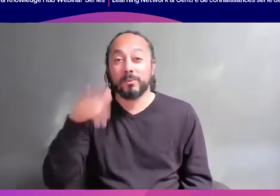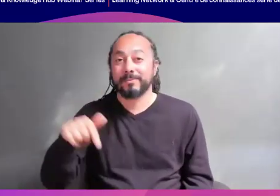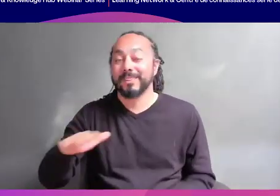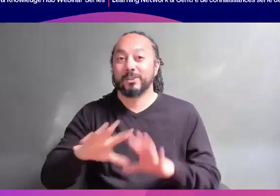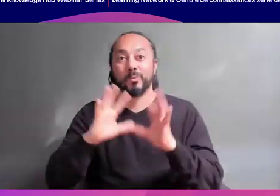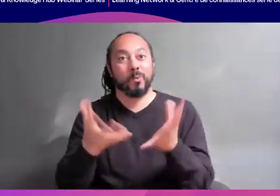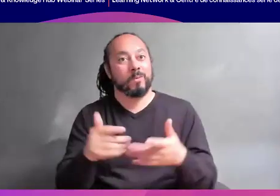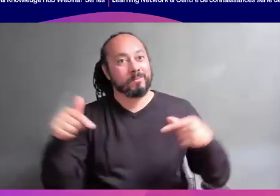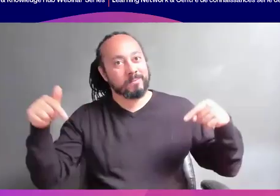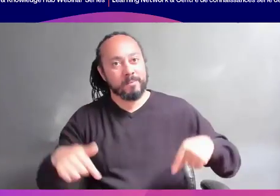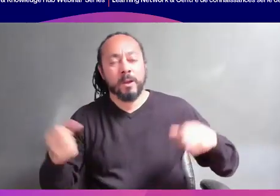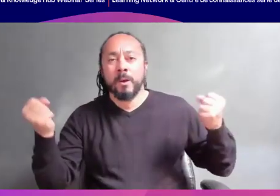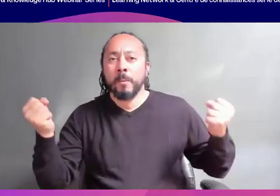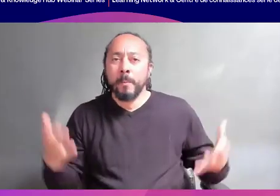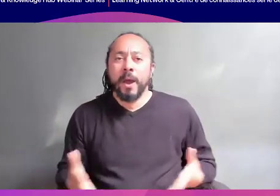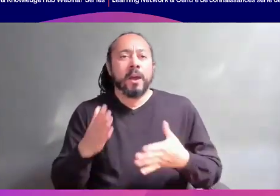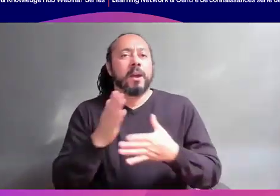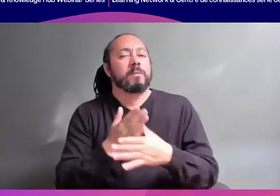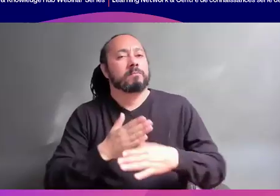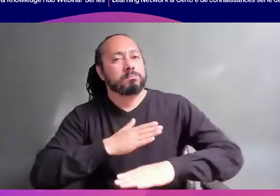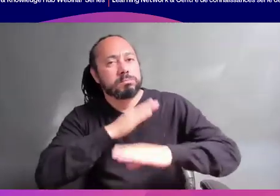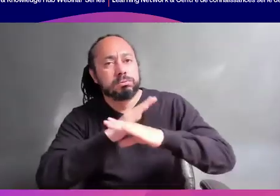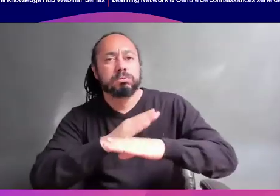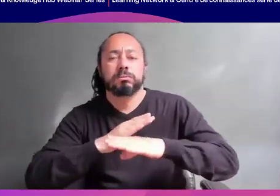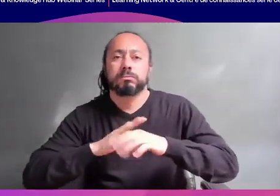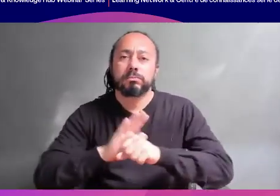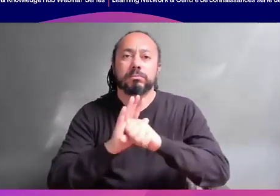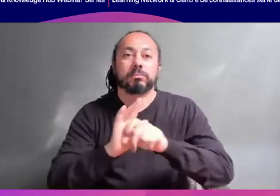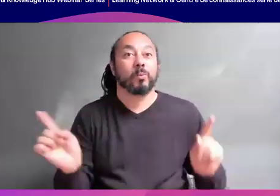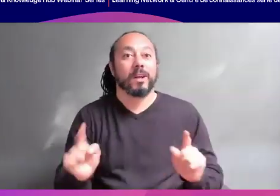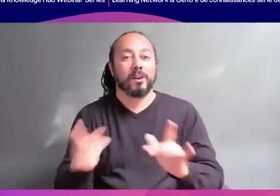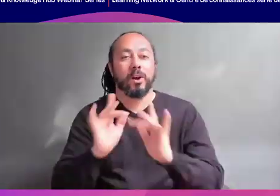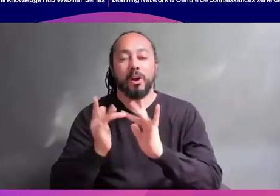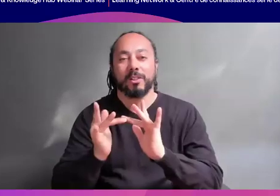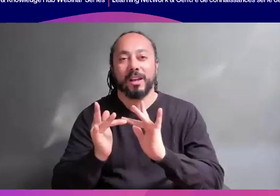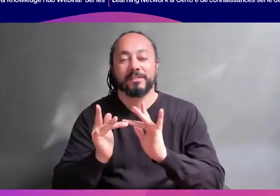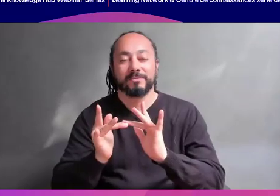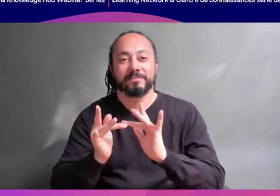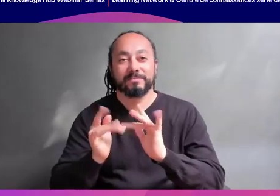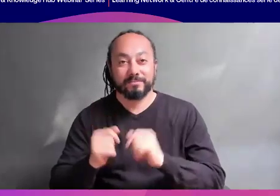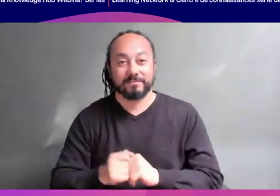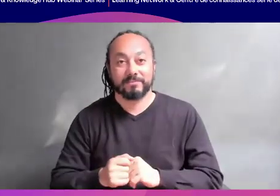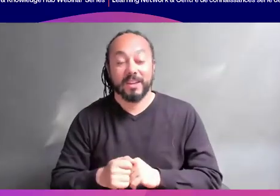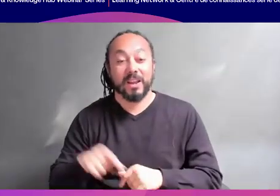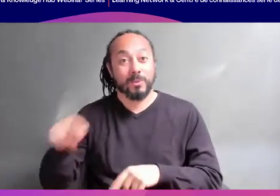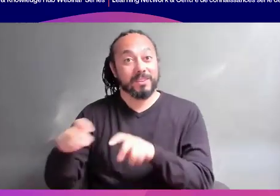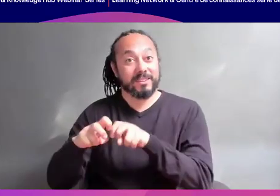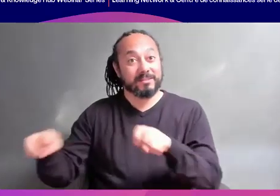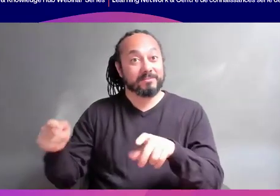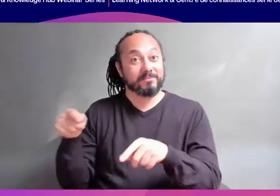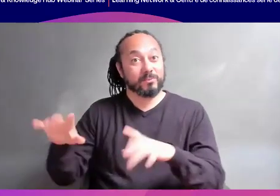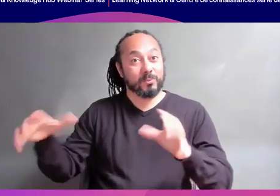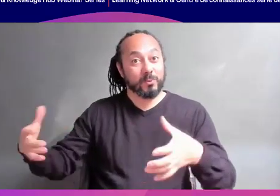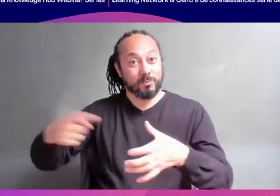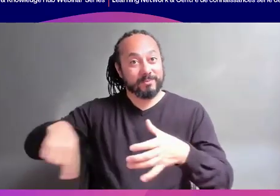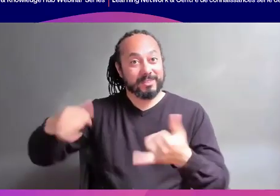and intervention efforts are moving online. And having this group of people discuss their experience with this is going